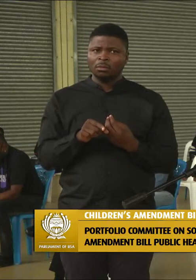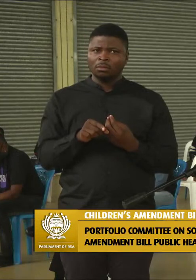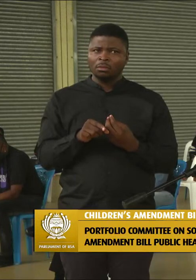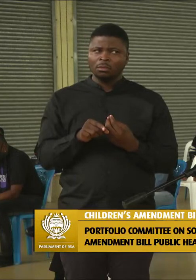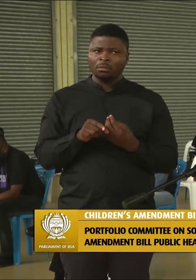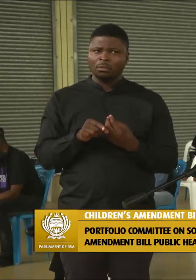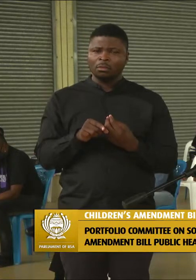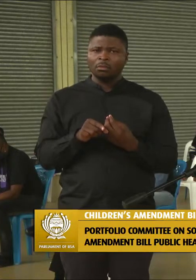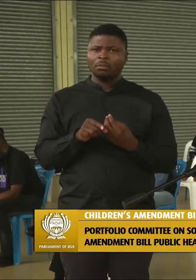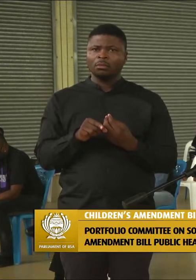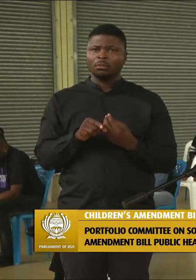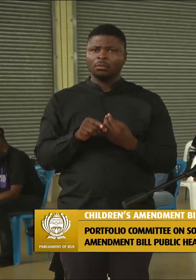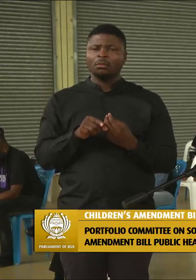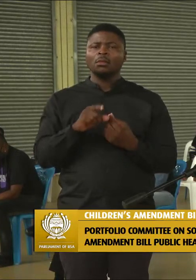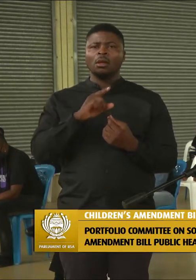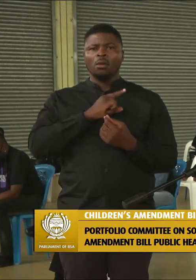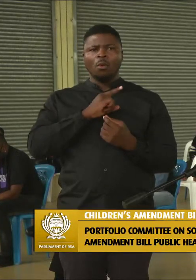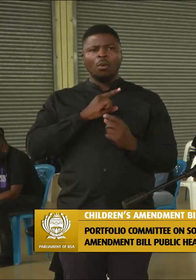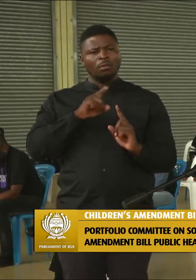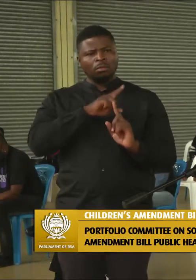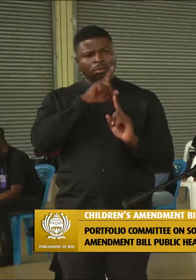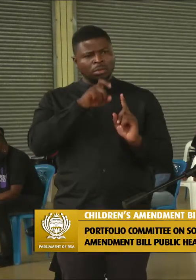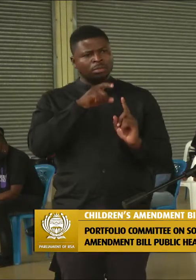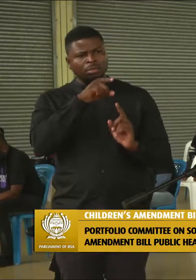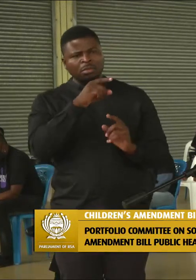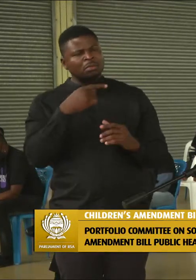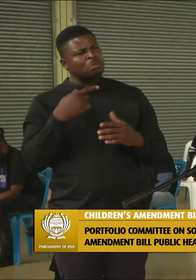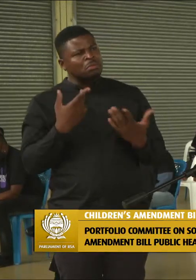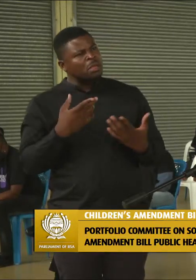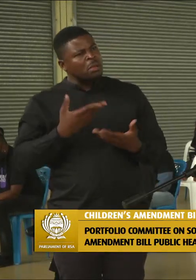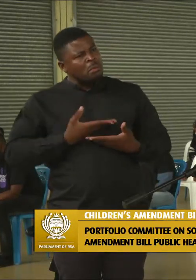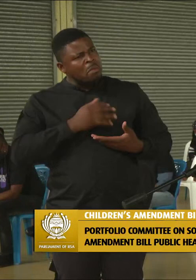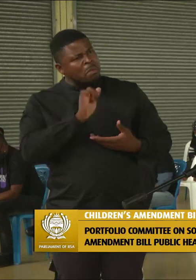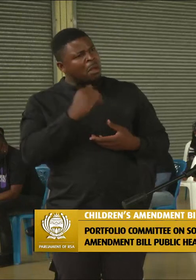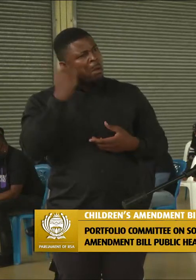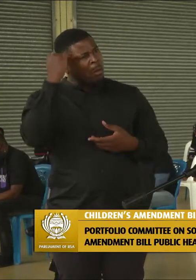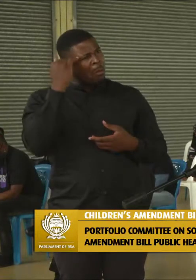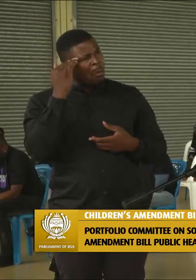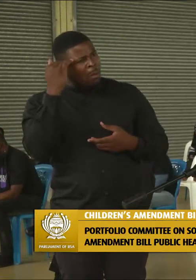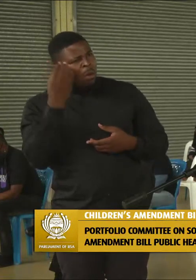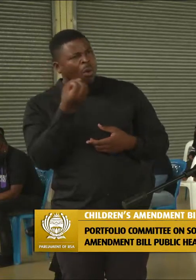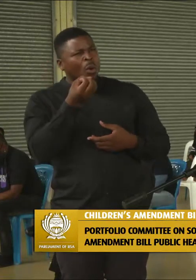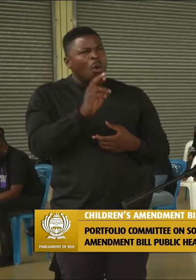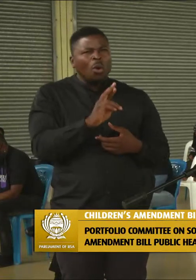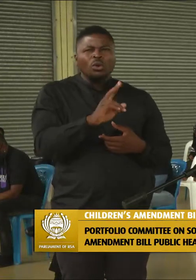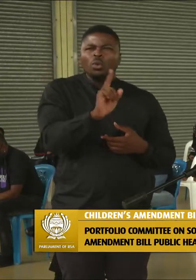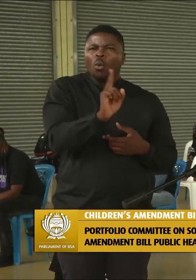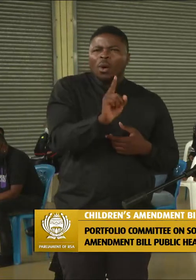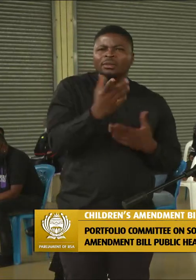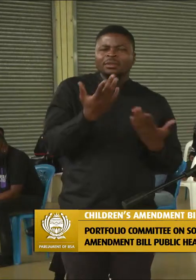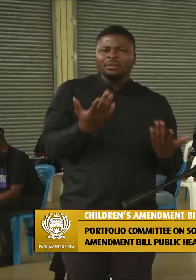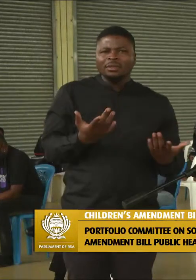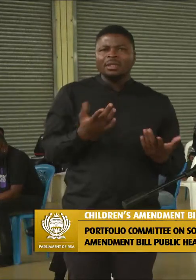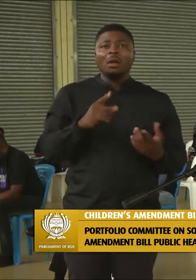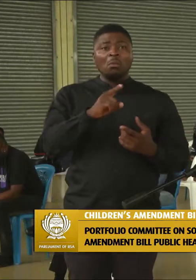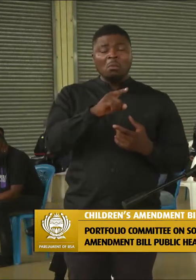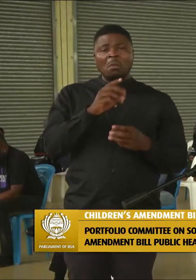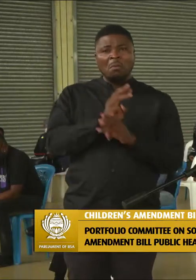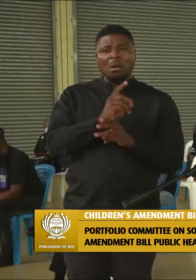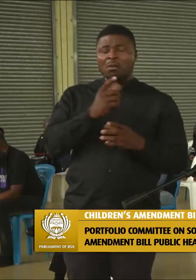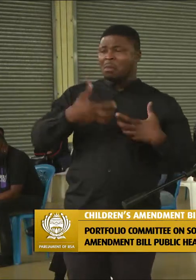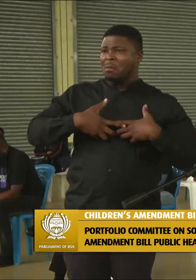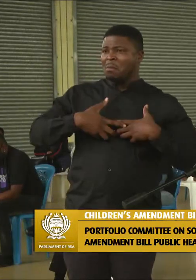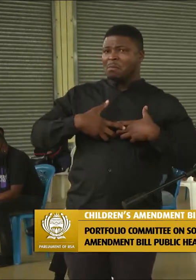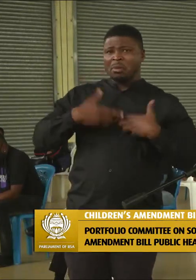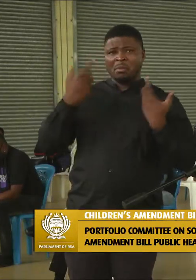iyahlanya yini? And she was very upset with me. She even said, "Do you think my child is crazy?" Ngangizame ngawo wonke